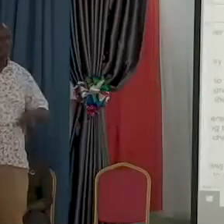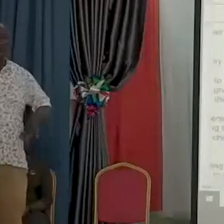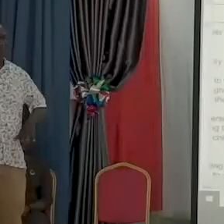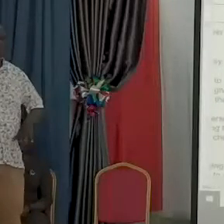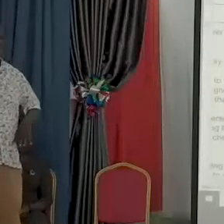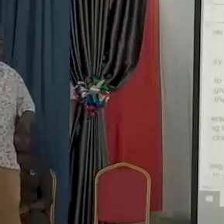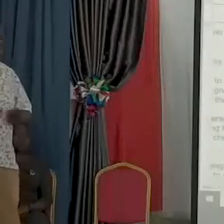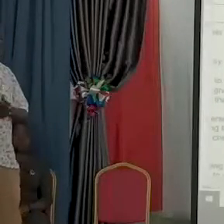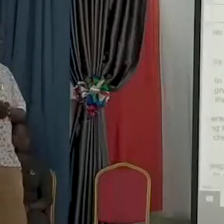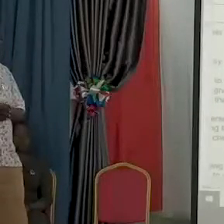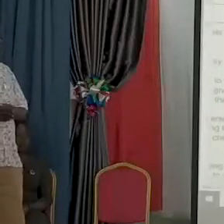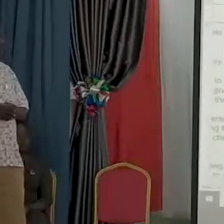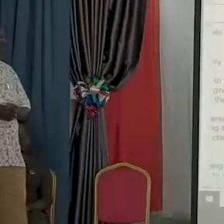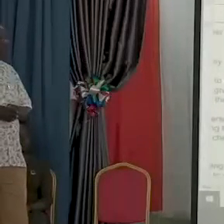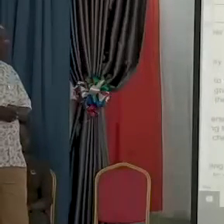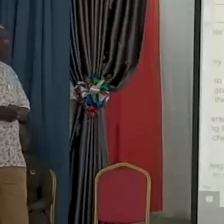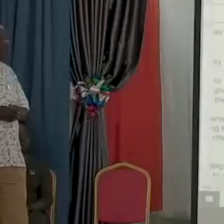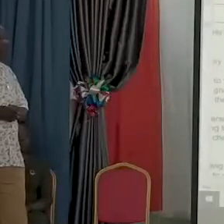some support.